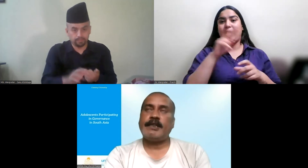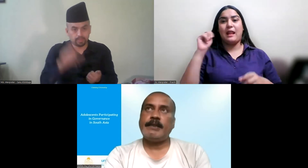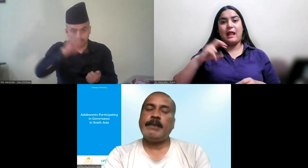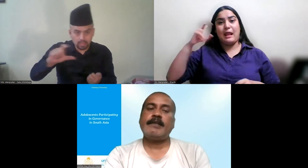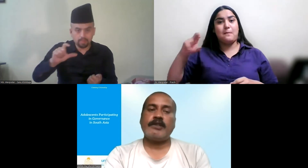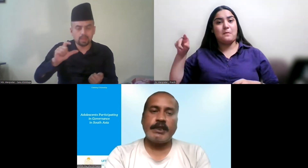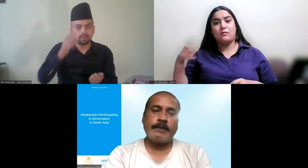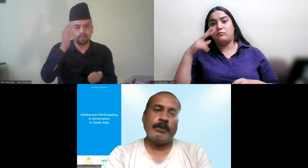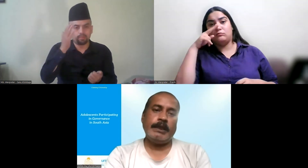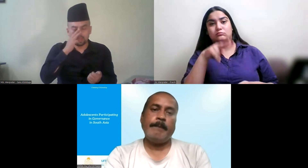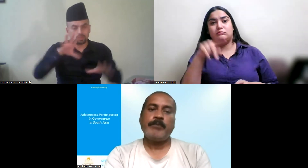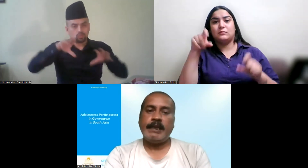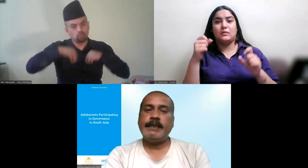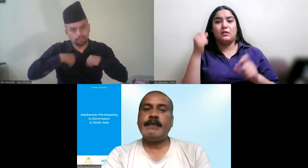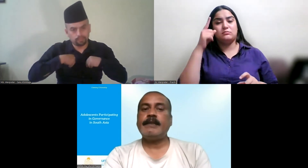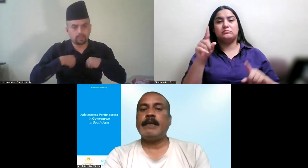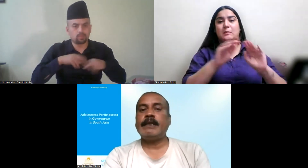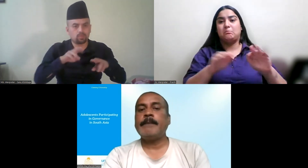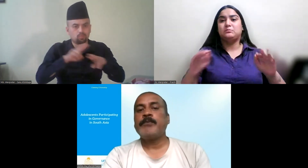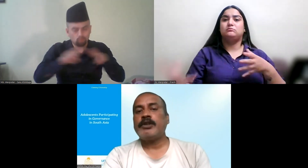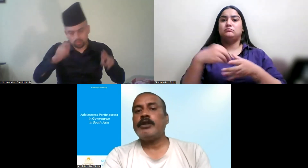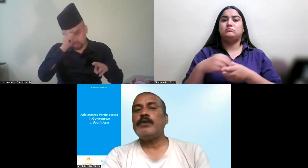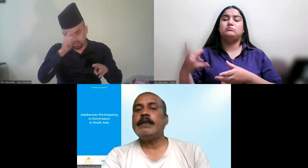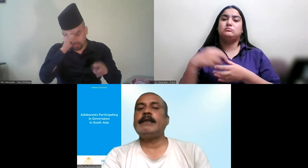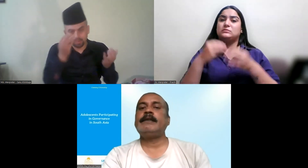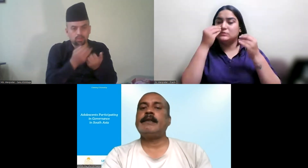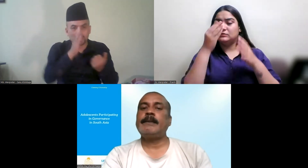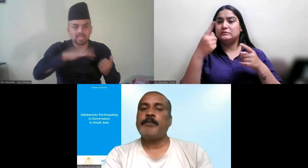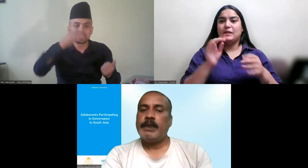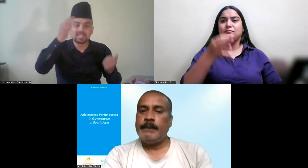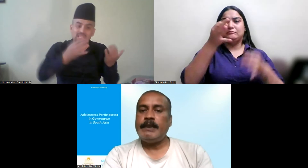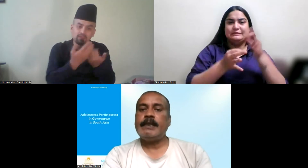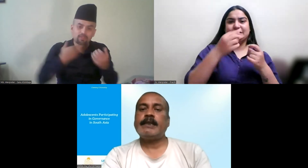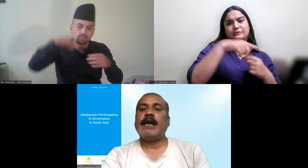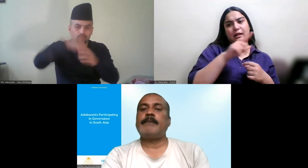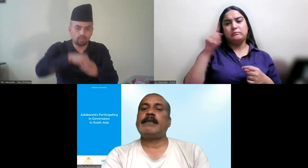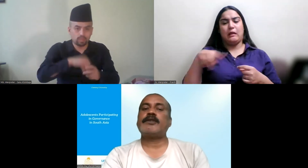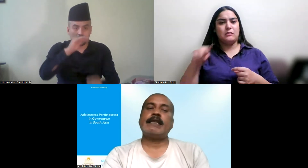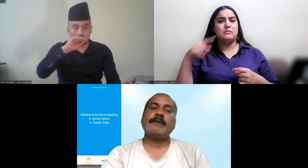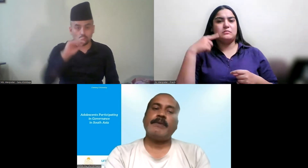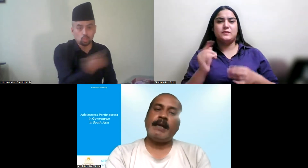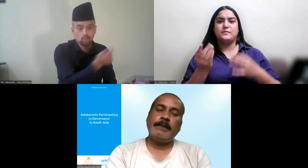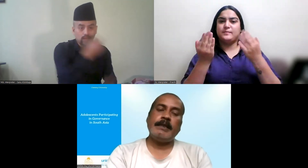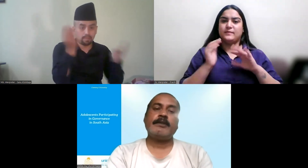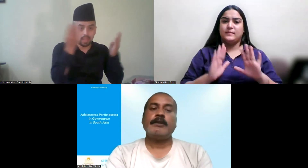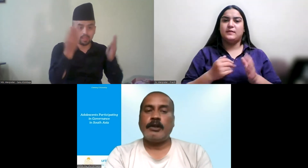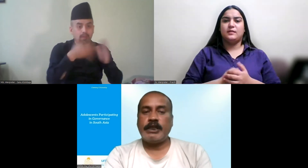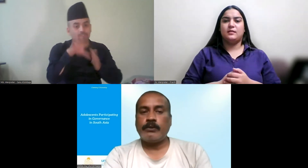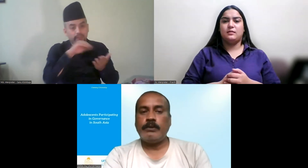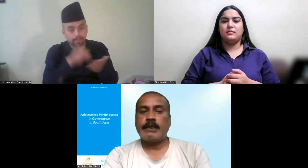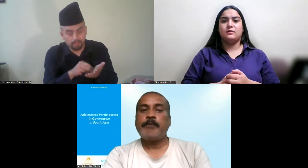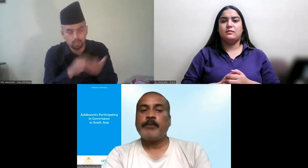can participate successfully in decision making, not only in their immediate environment, such as families